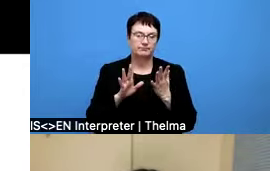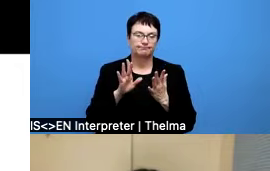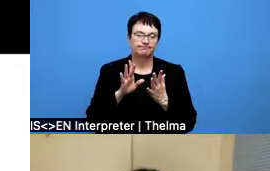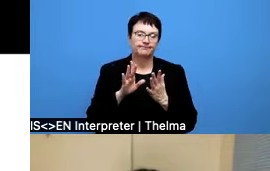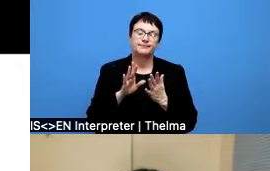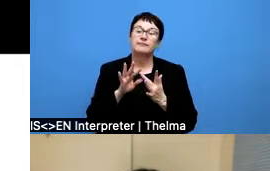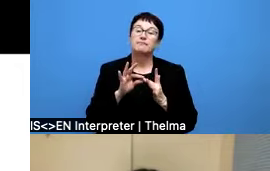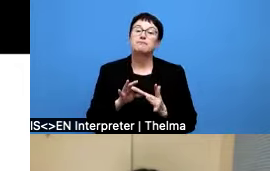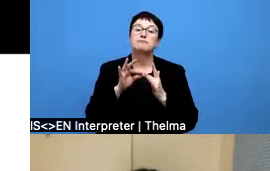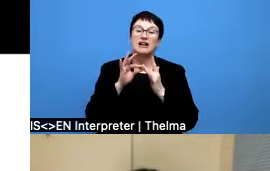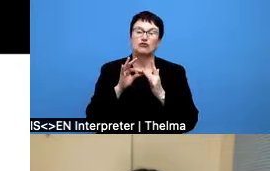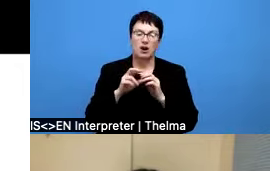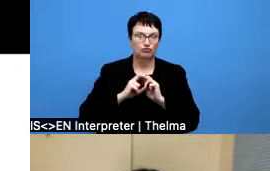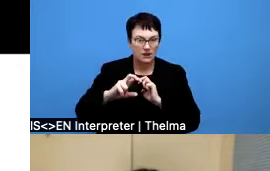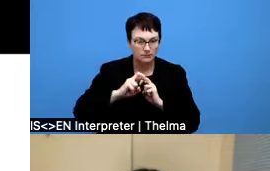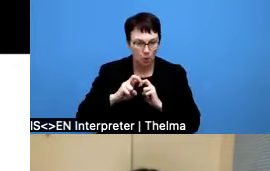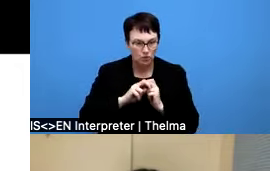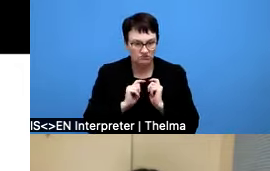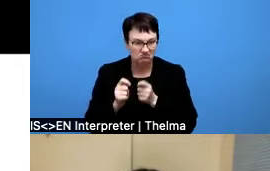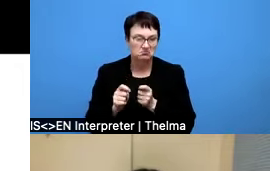and small financial relief measures.